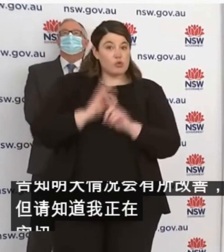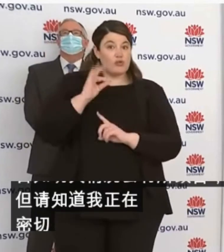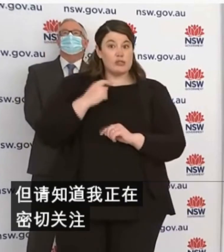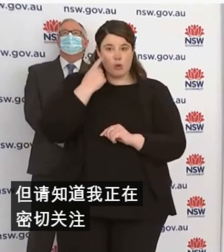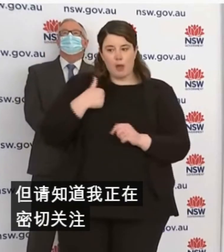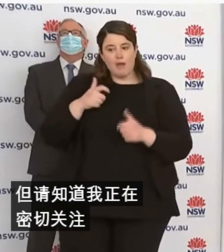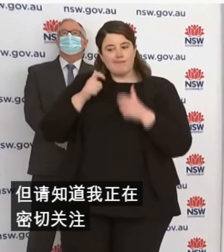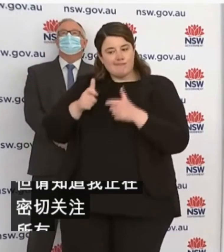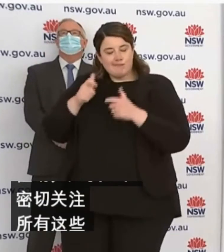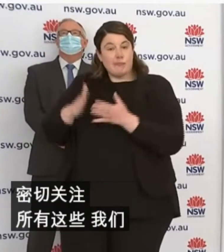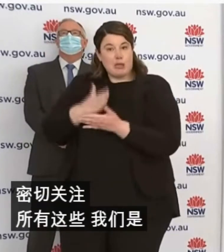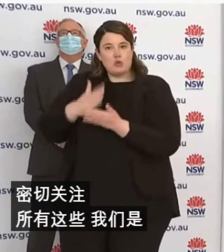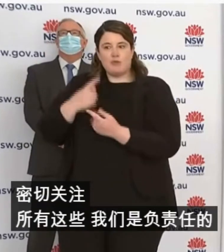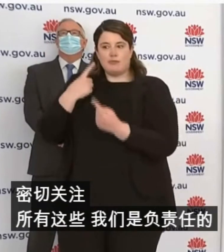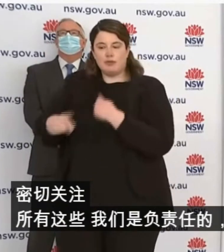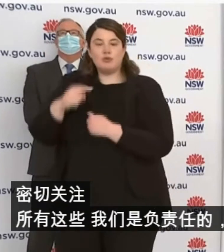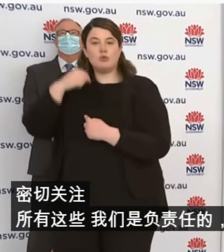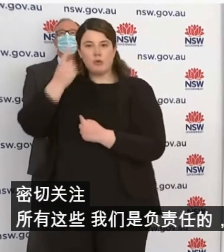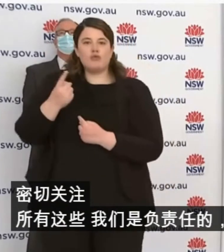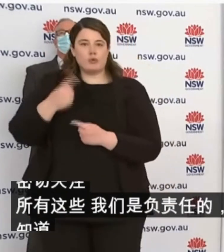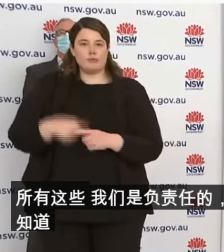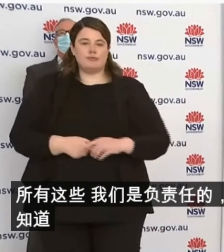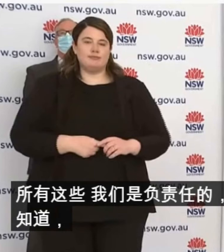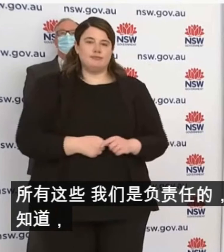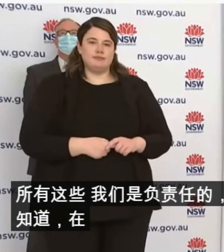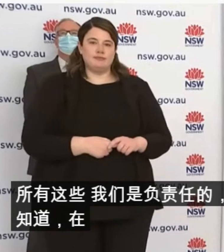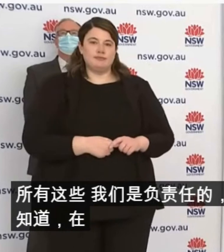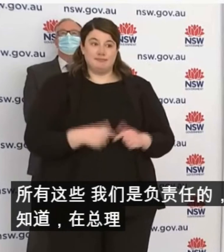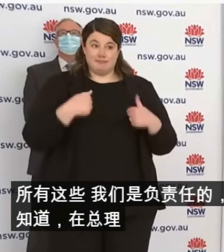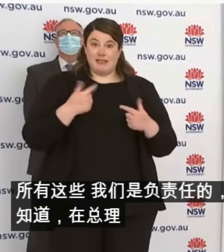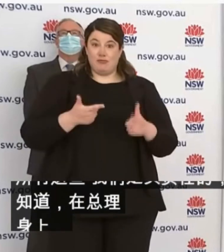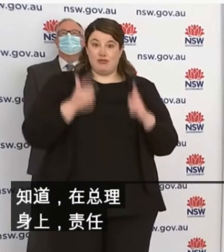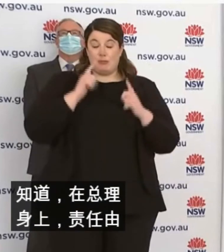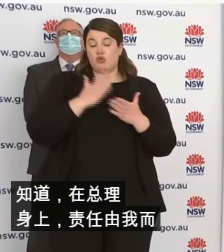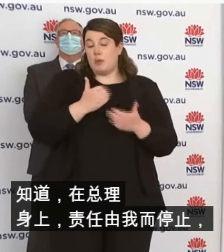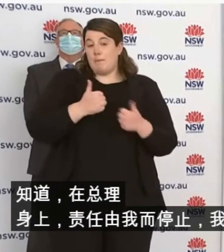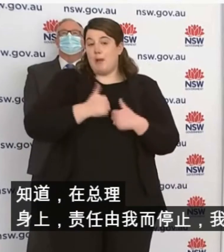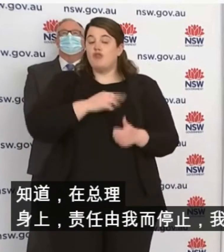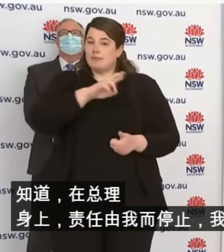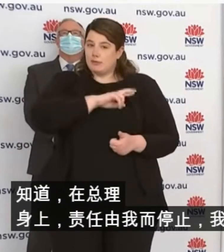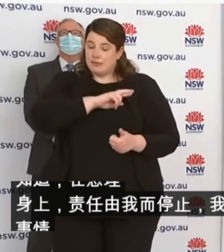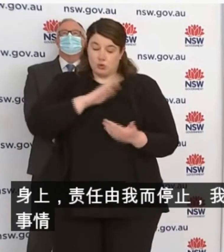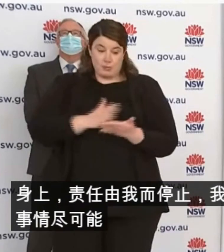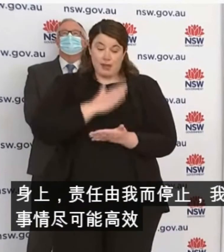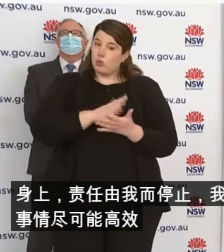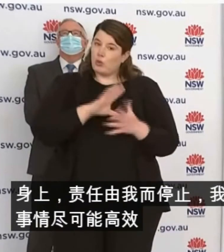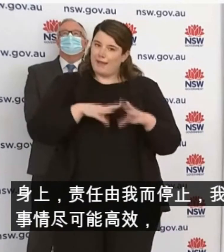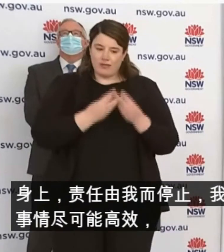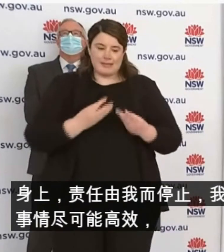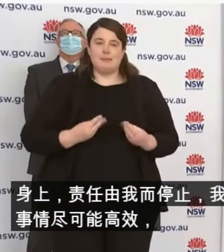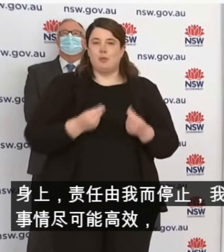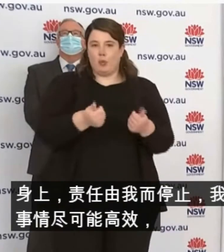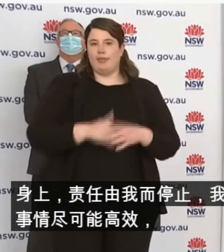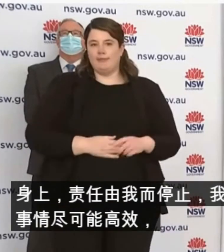watching that very closely, and all of us are accountable. But I also know that I'm the Premier, the buck stops with me, and it's my job to make sure things are as efficient as